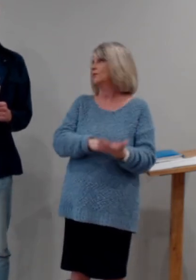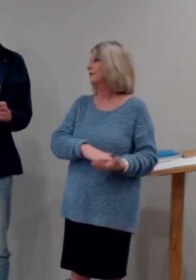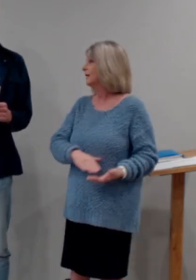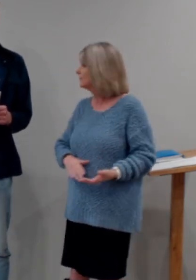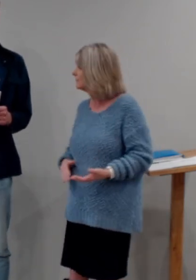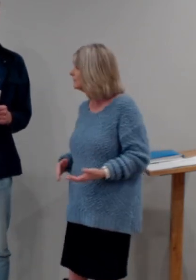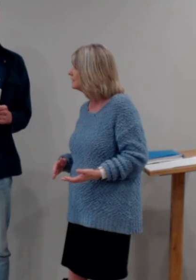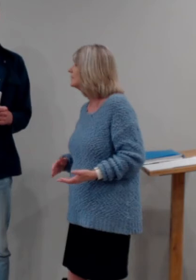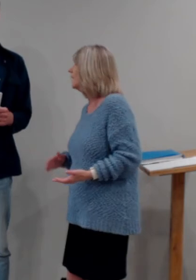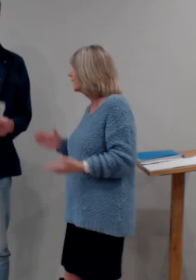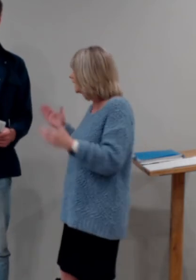fast.